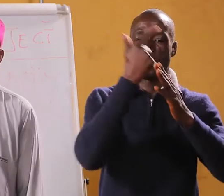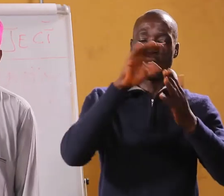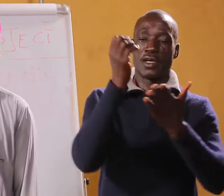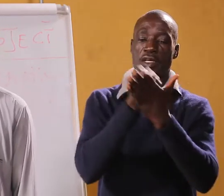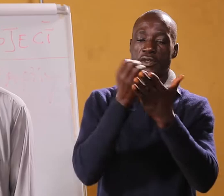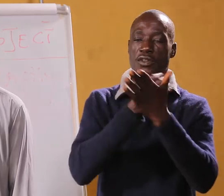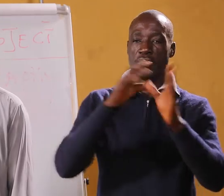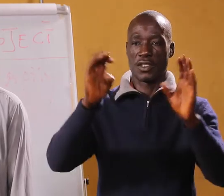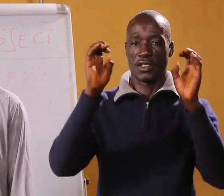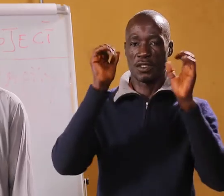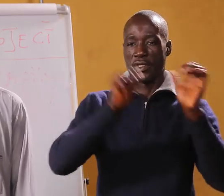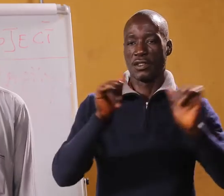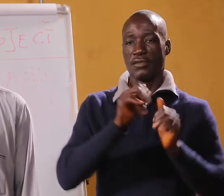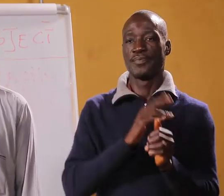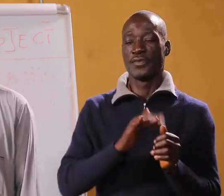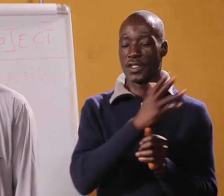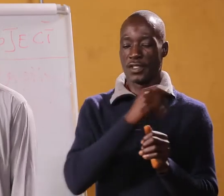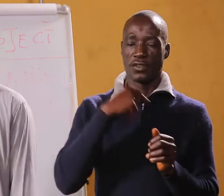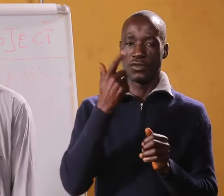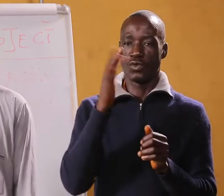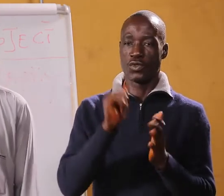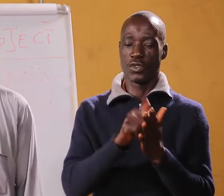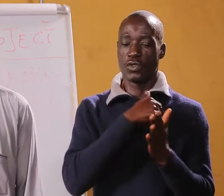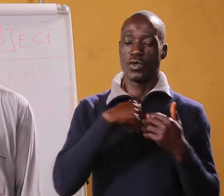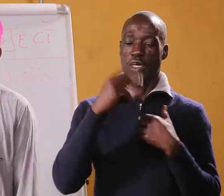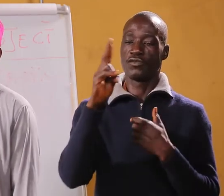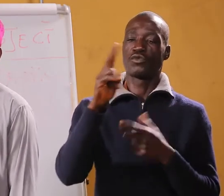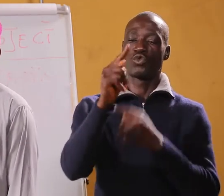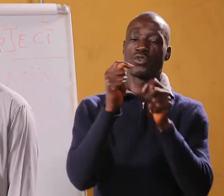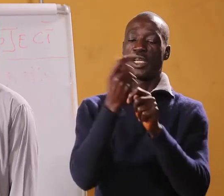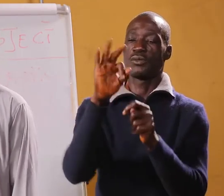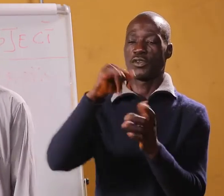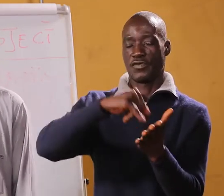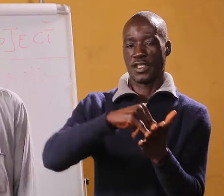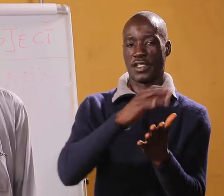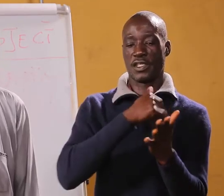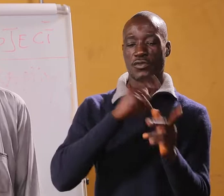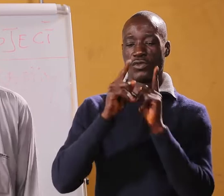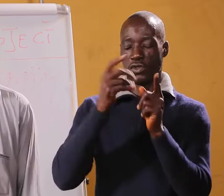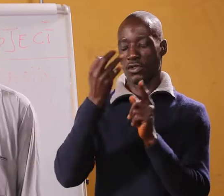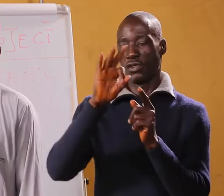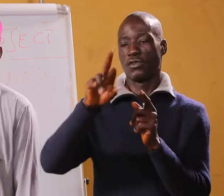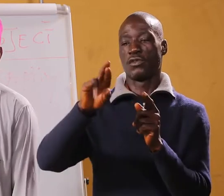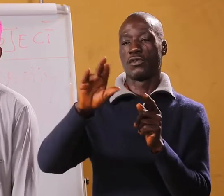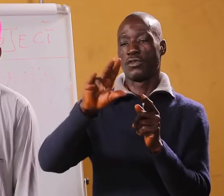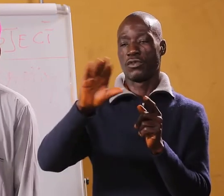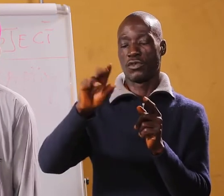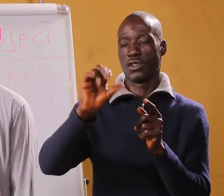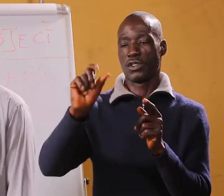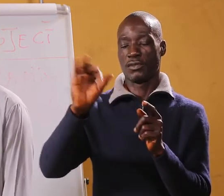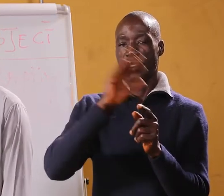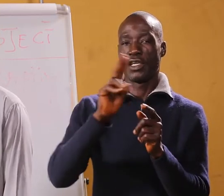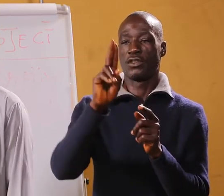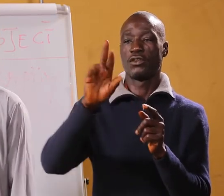economic activities. And we said we have two types of settlement. We talked about rural settlement